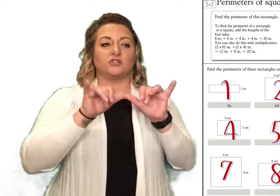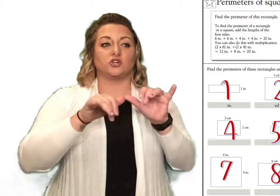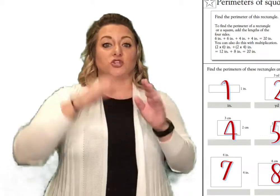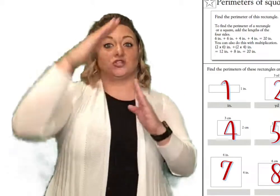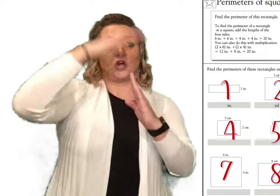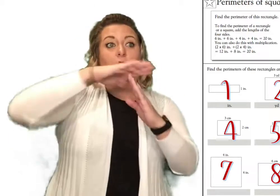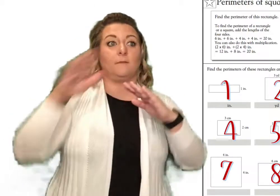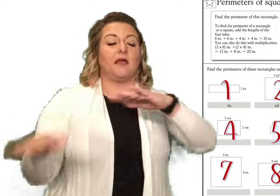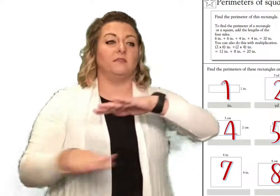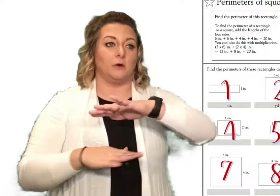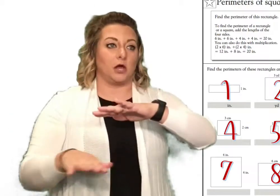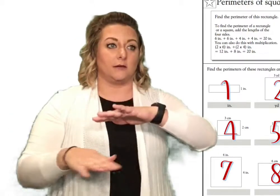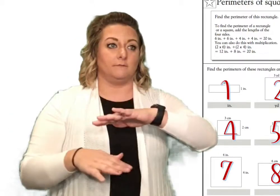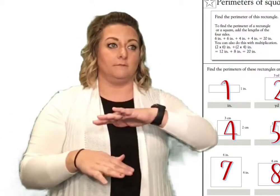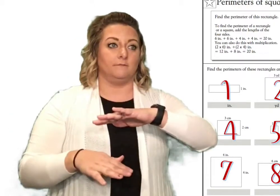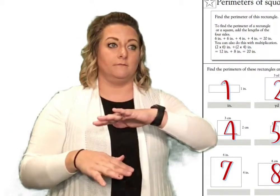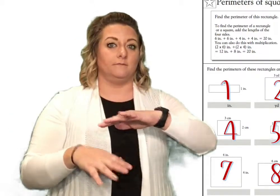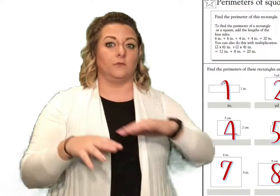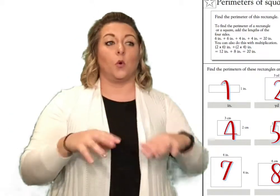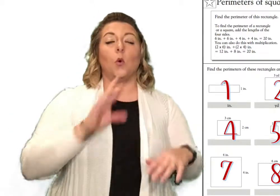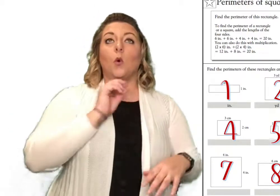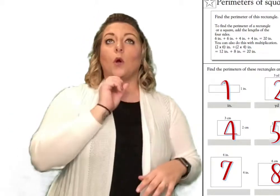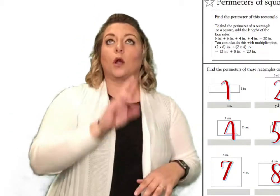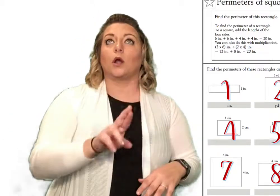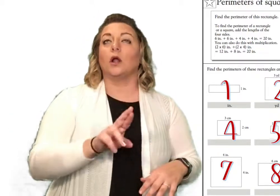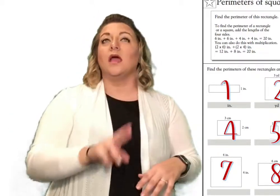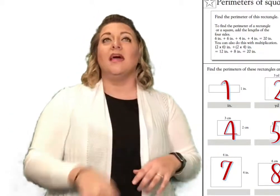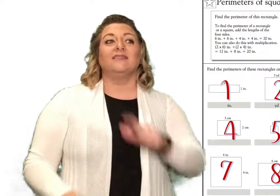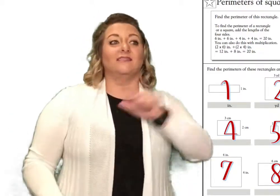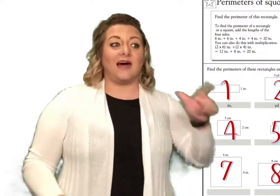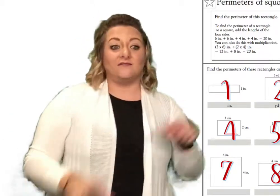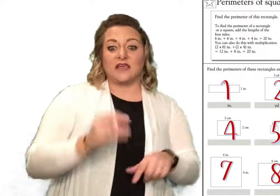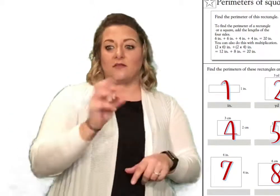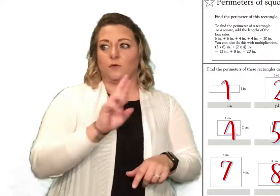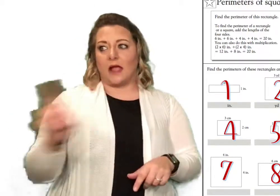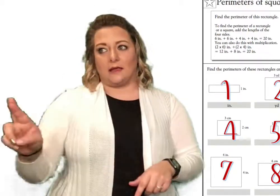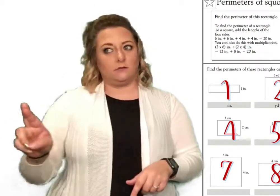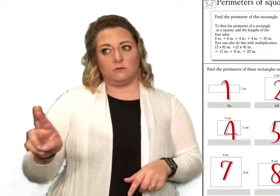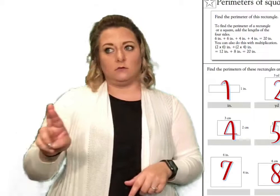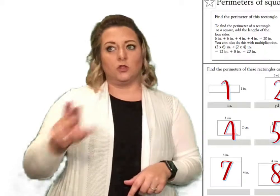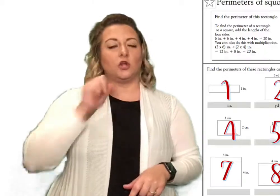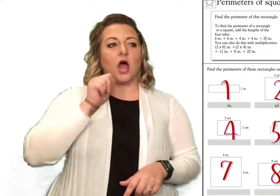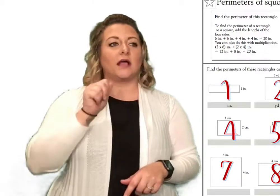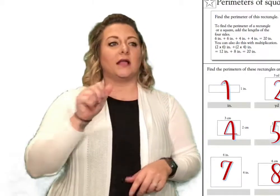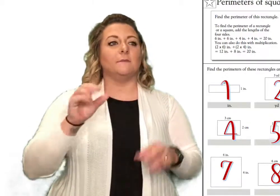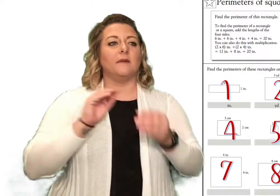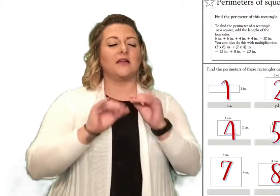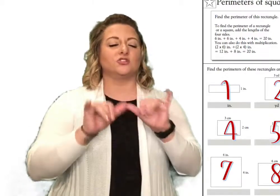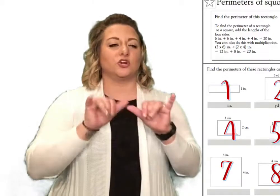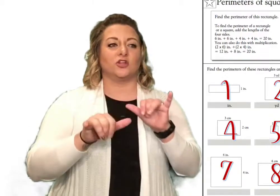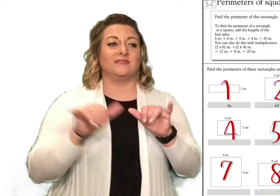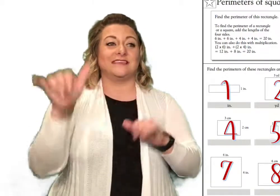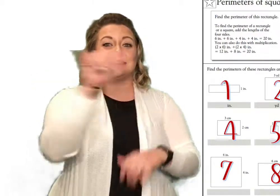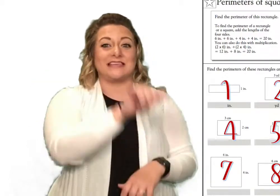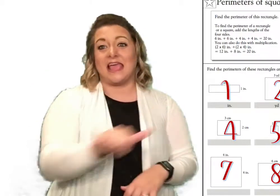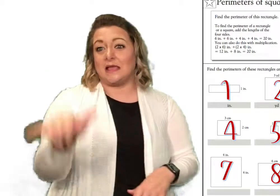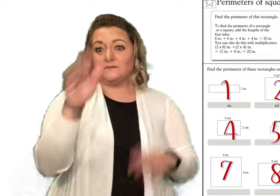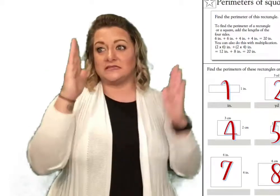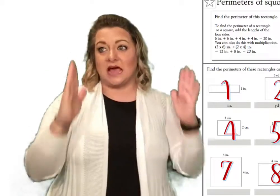measure the top and the bottom, or the left and the right. You're not going to measure the same